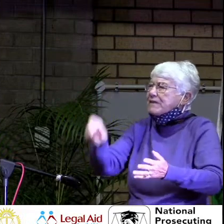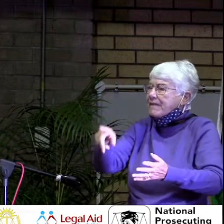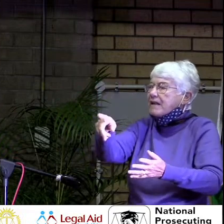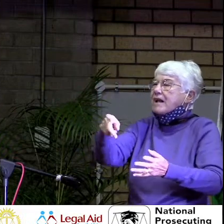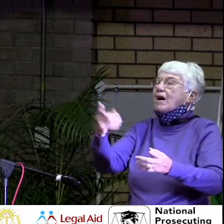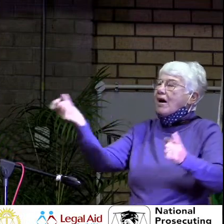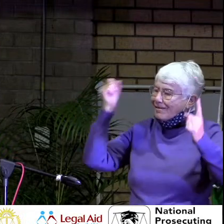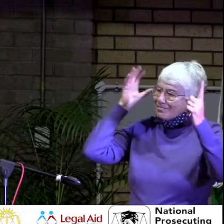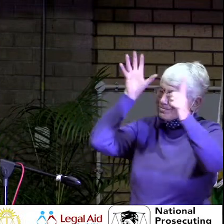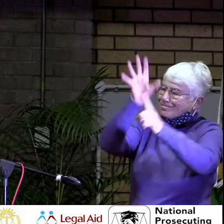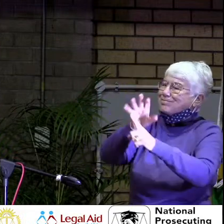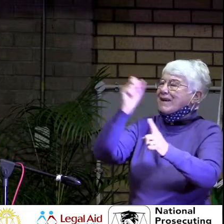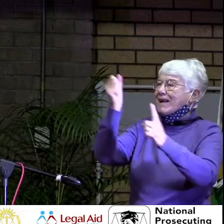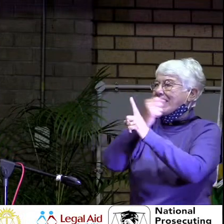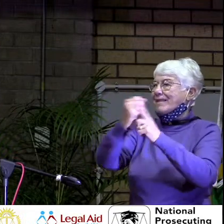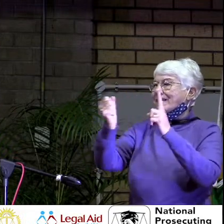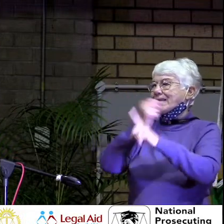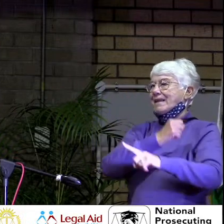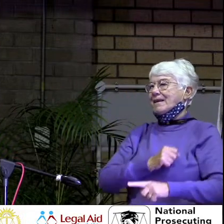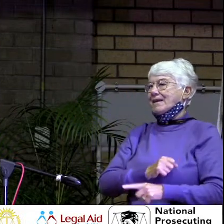alarming, and that's why we're here today.